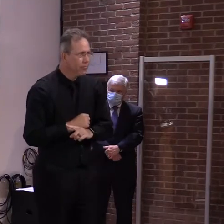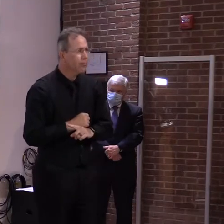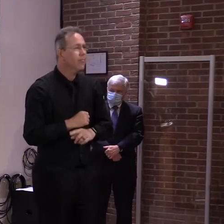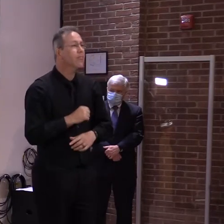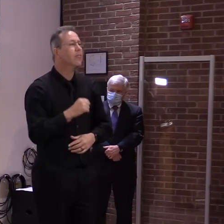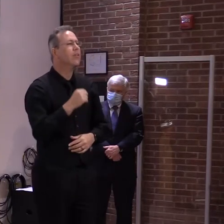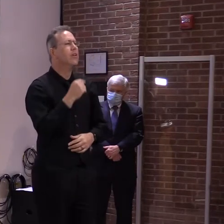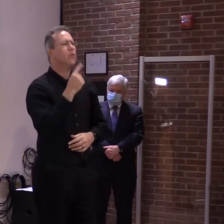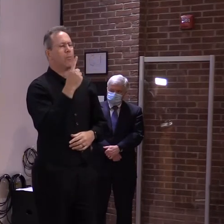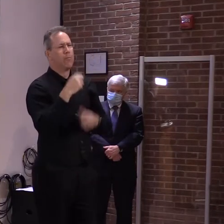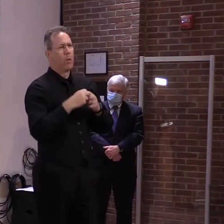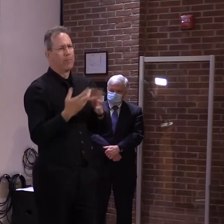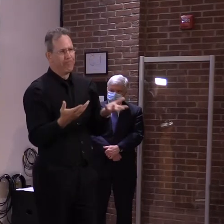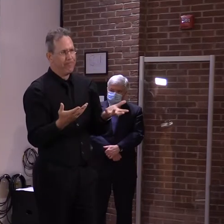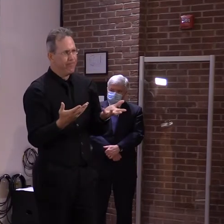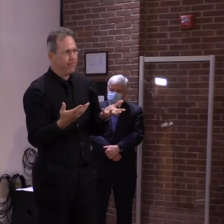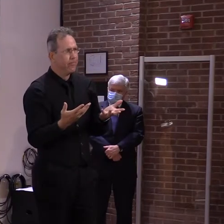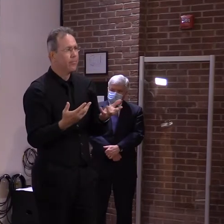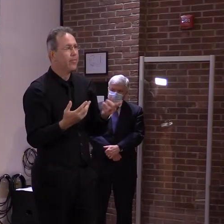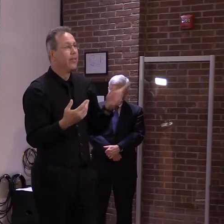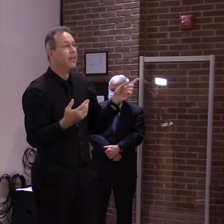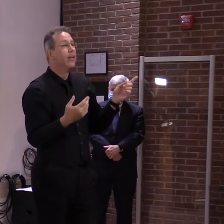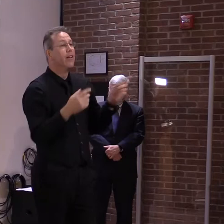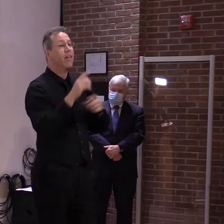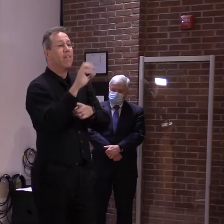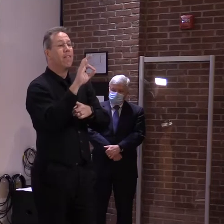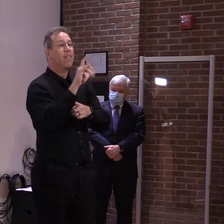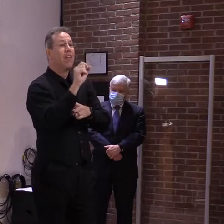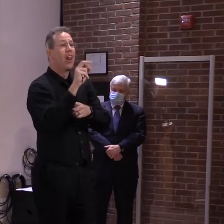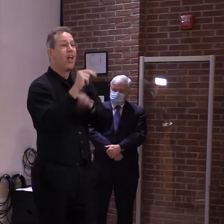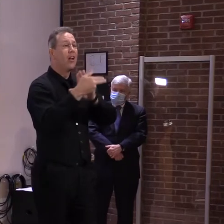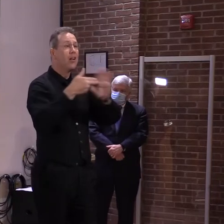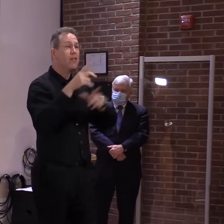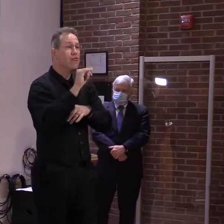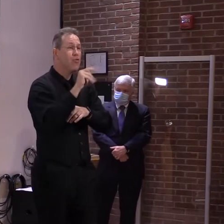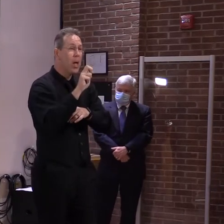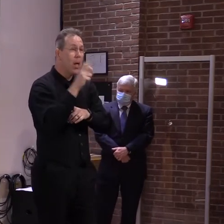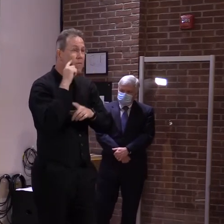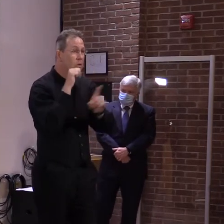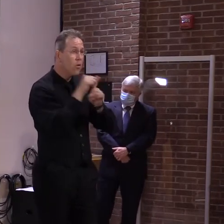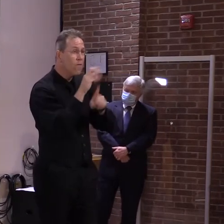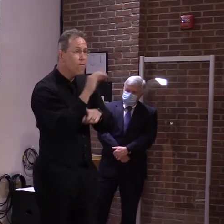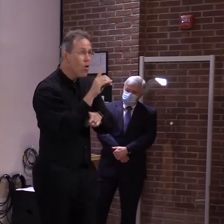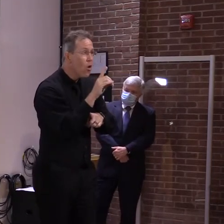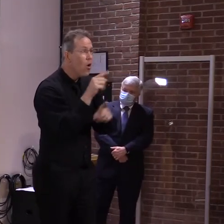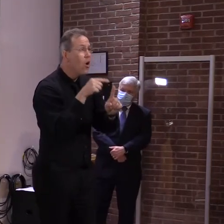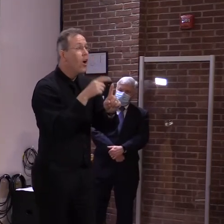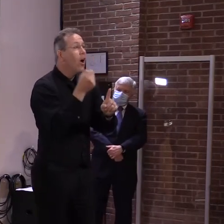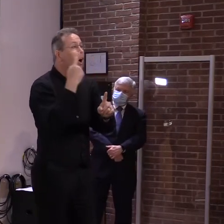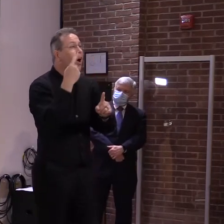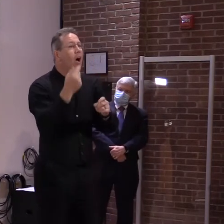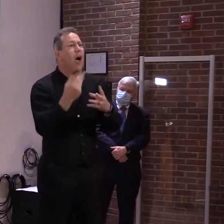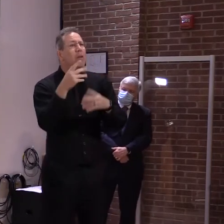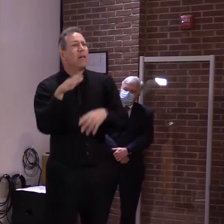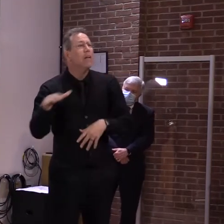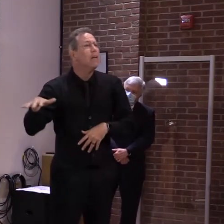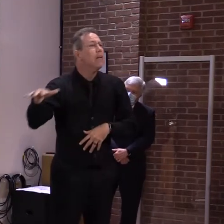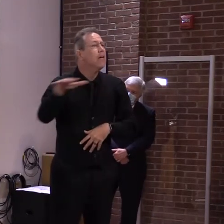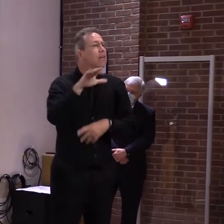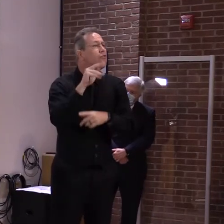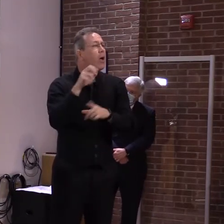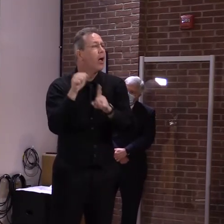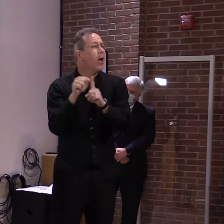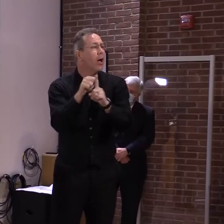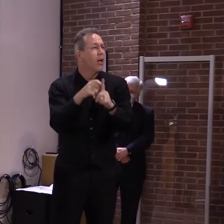it might be a felony, but many of these crimes are being committed by those